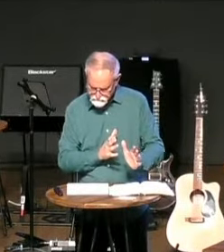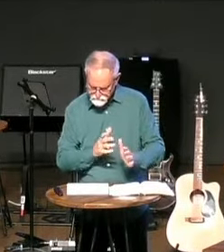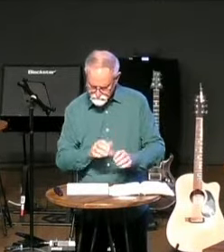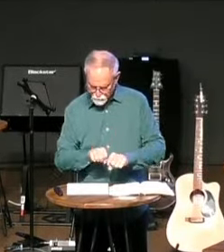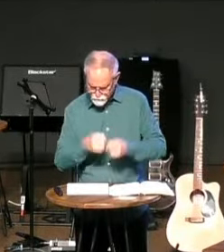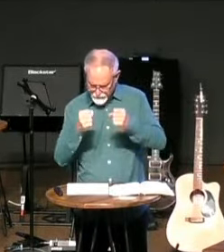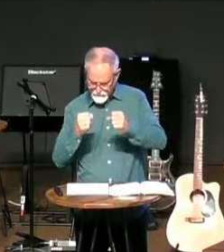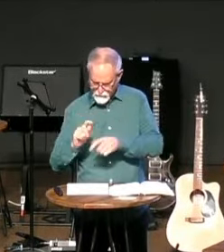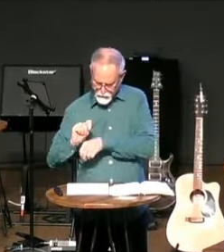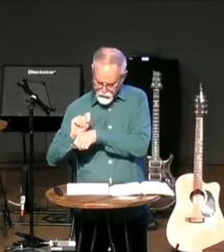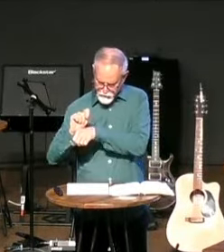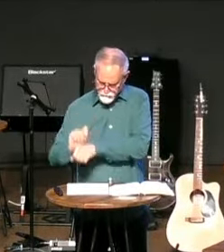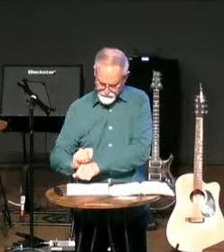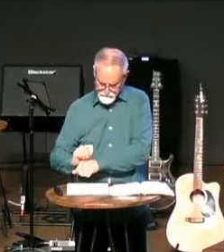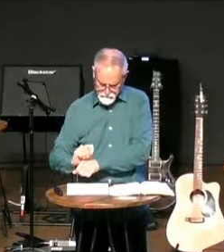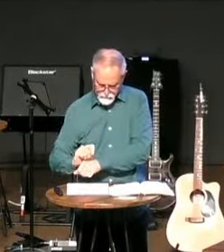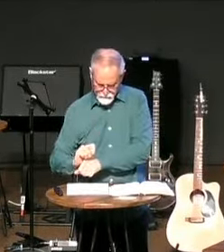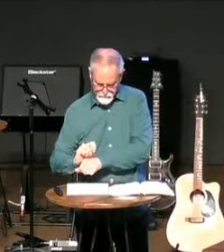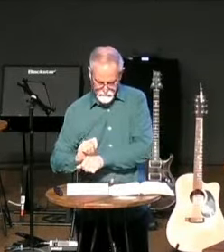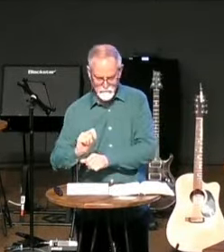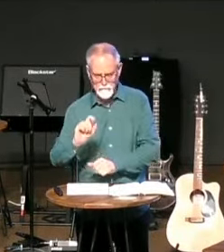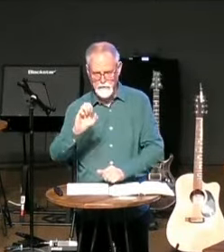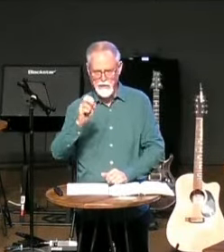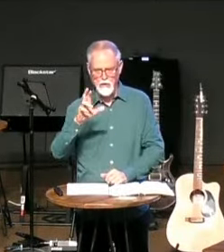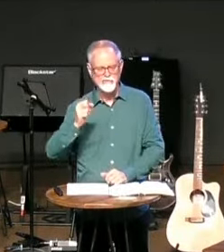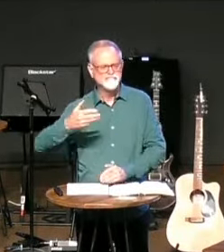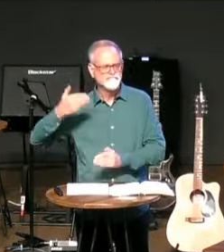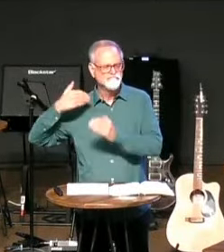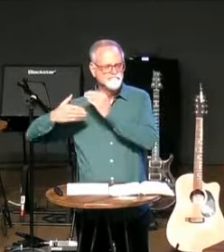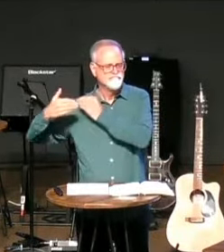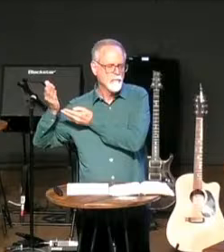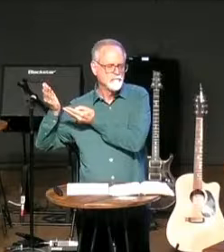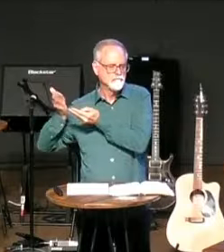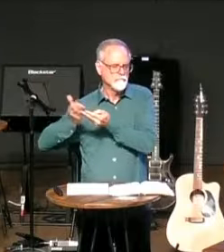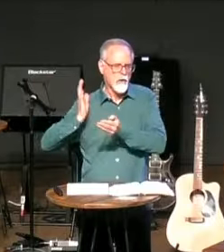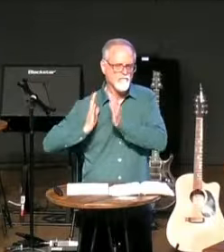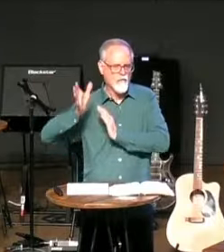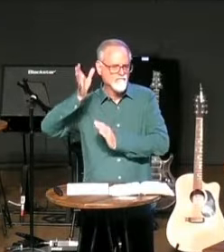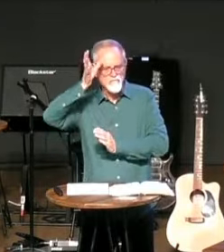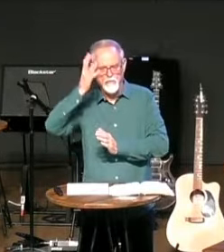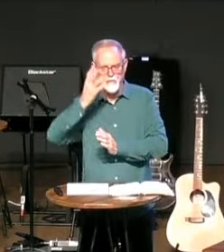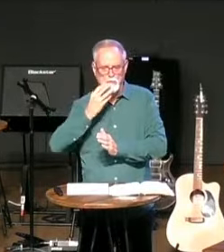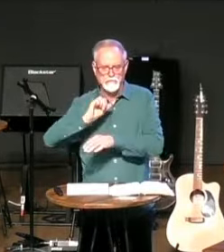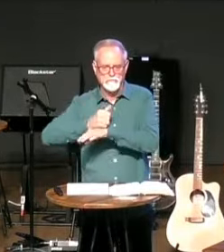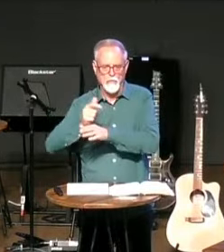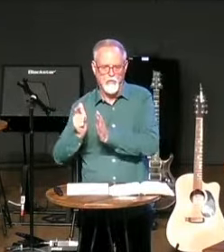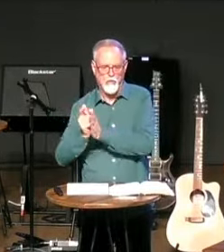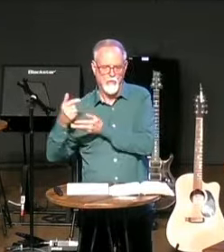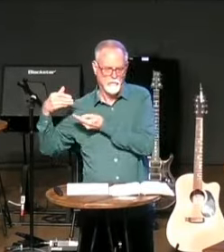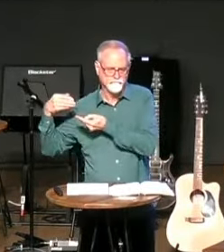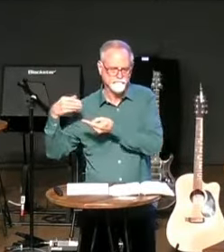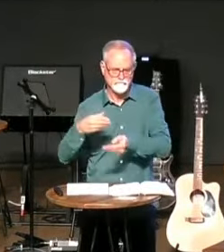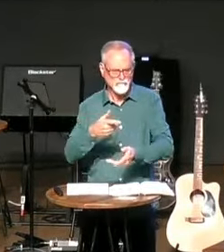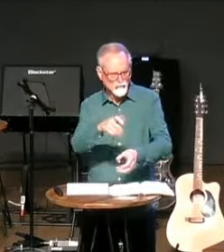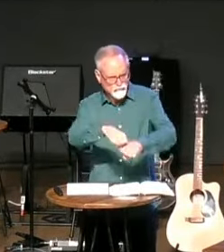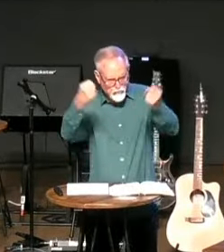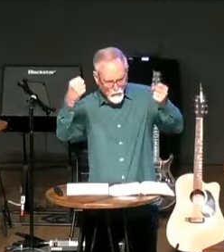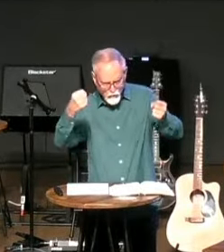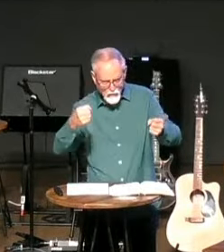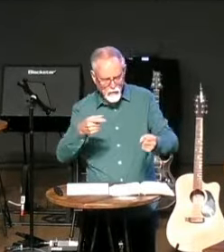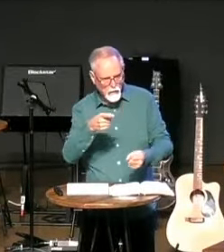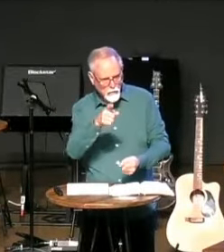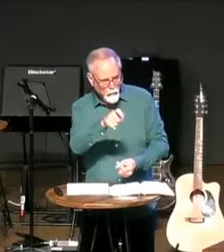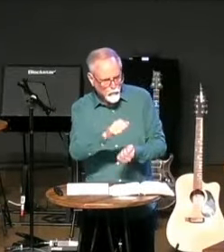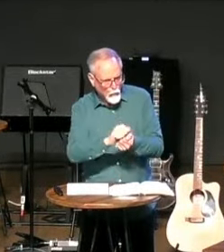do your disciples break the traditions of the elders? Now, they're talking about man-made traditions